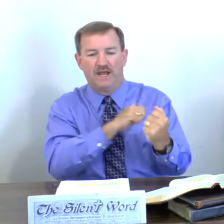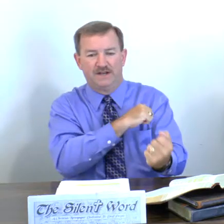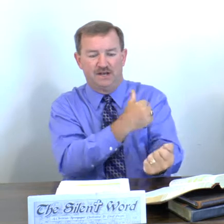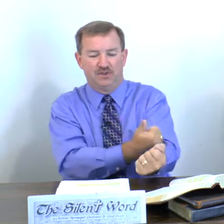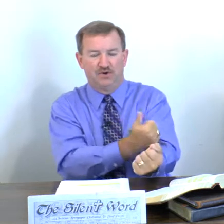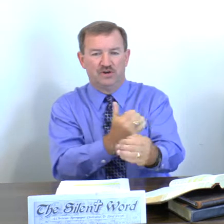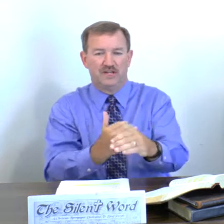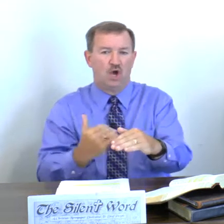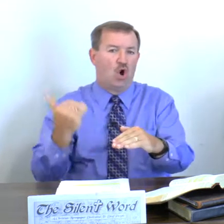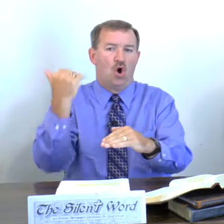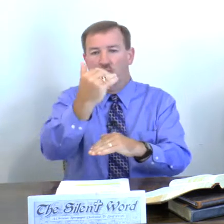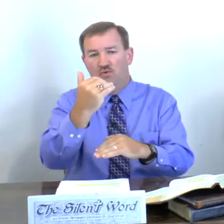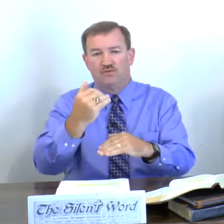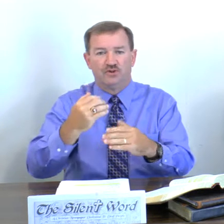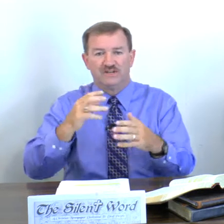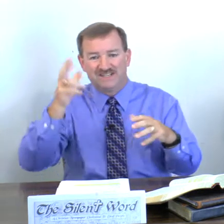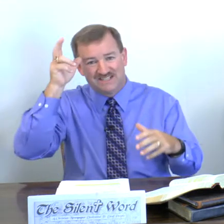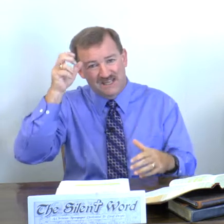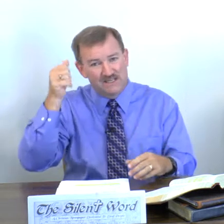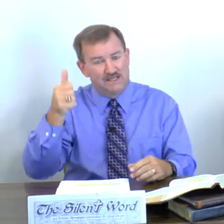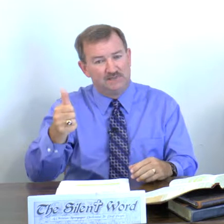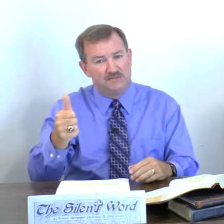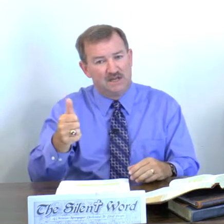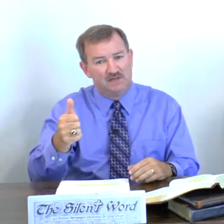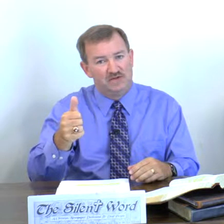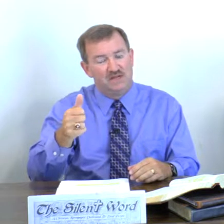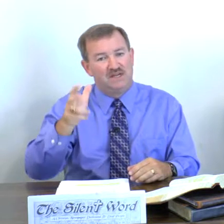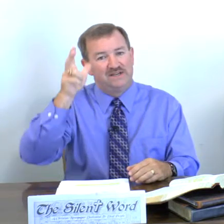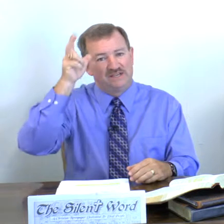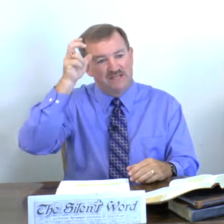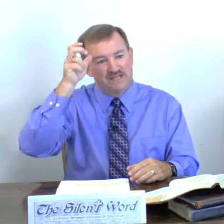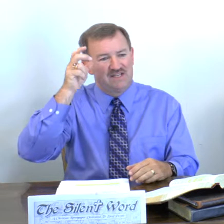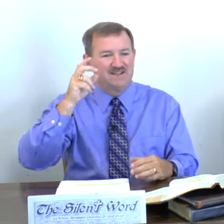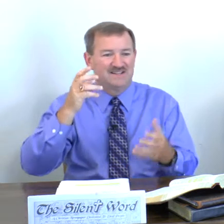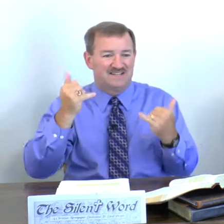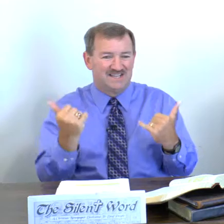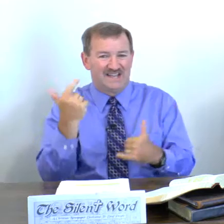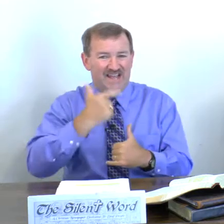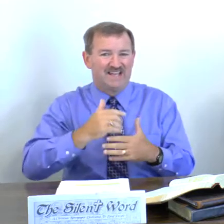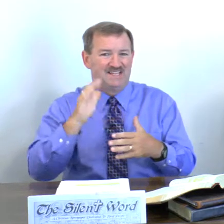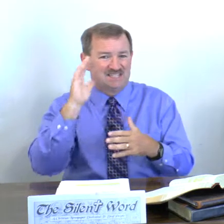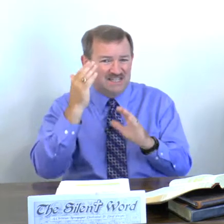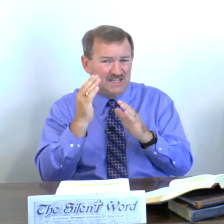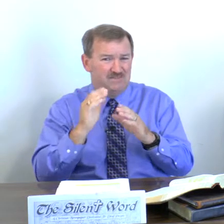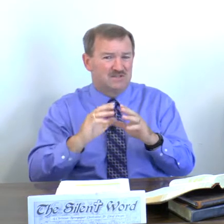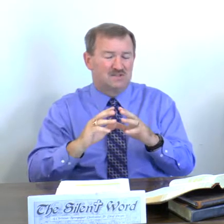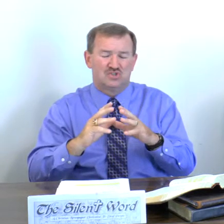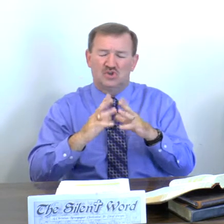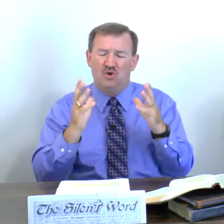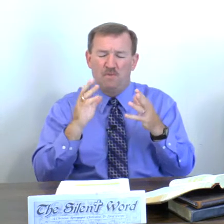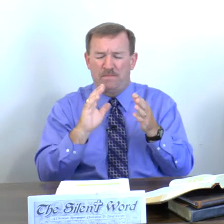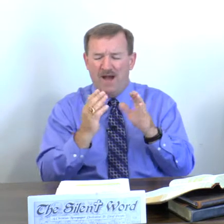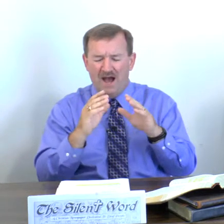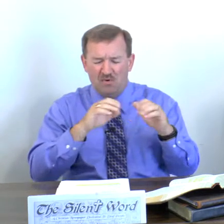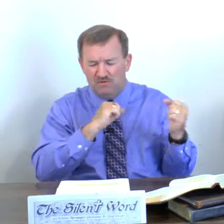and authority over Satan himself. Satan today seems so